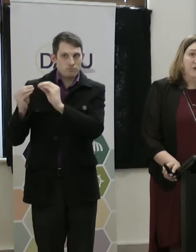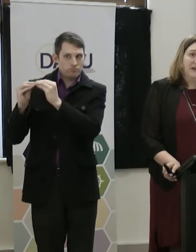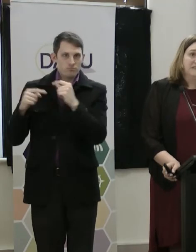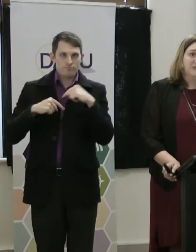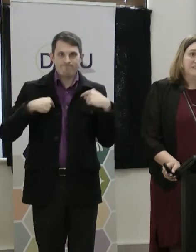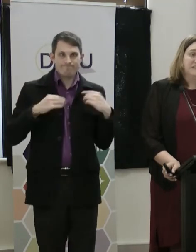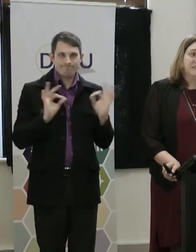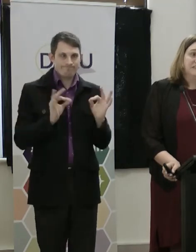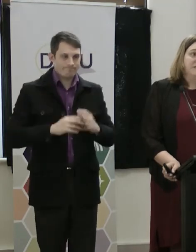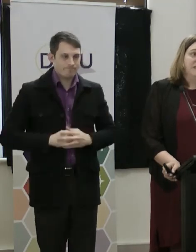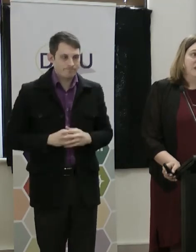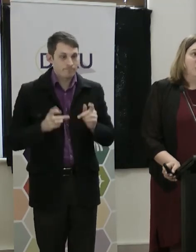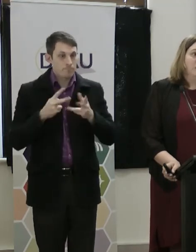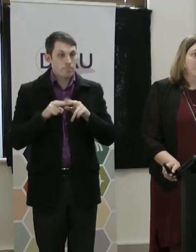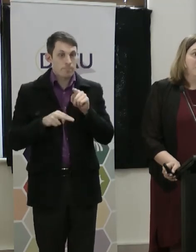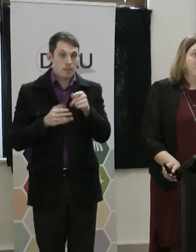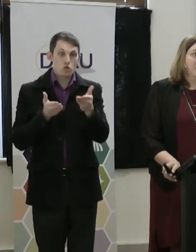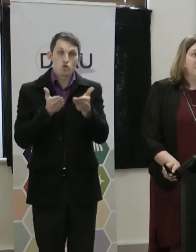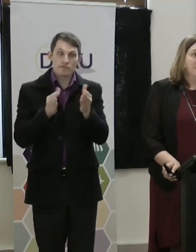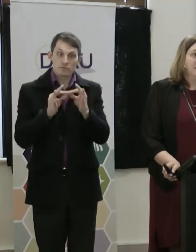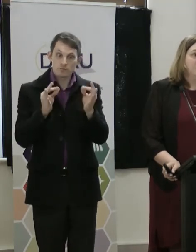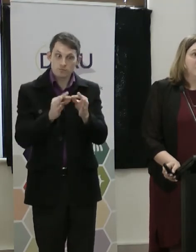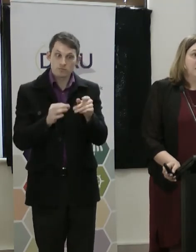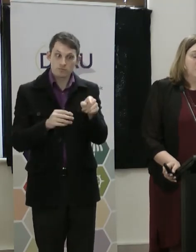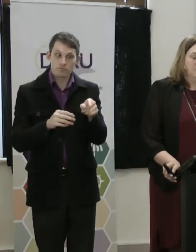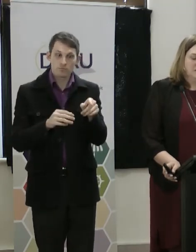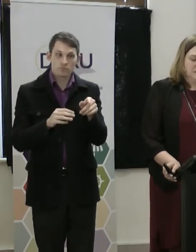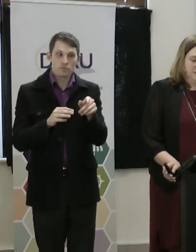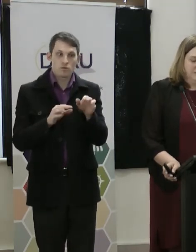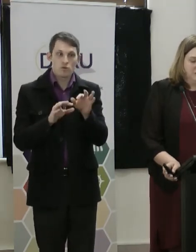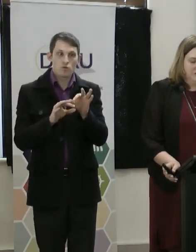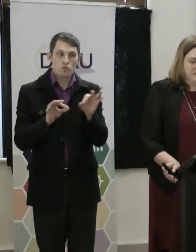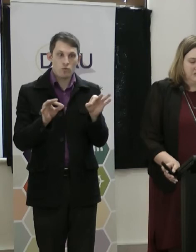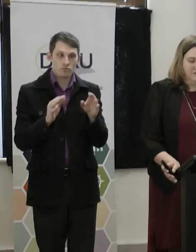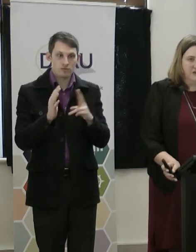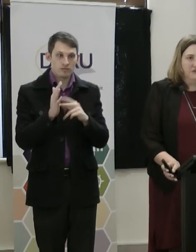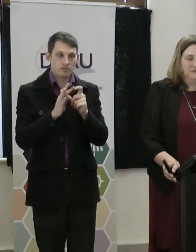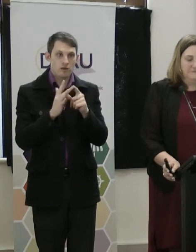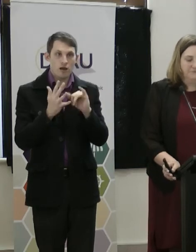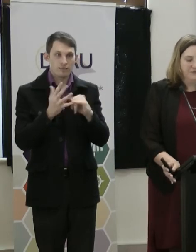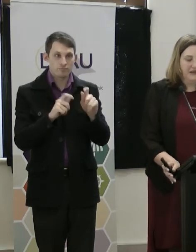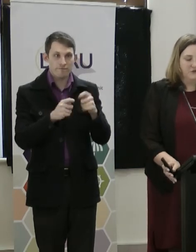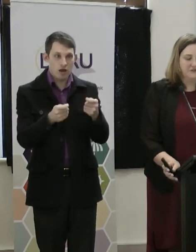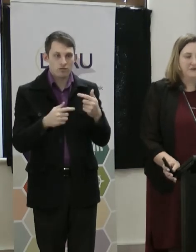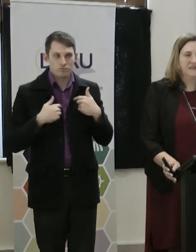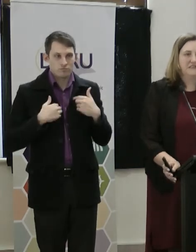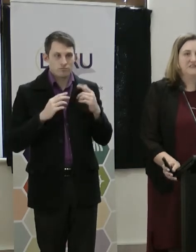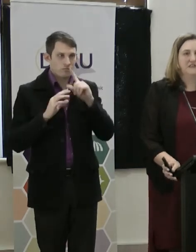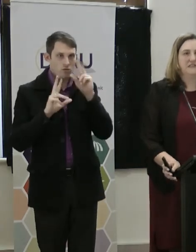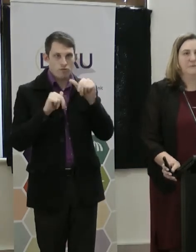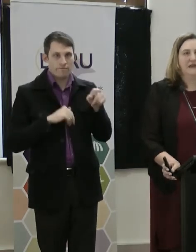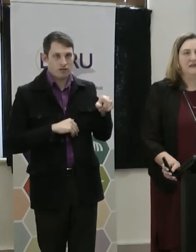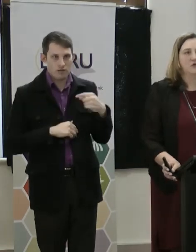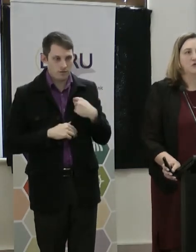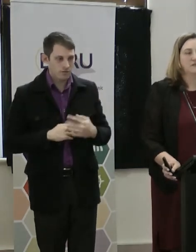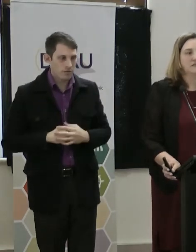If there are services that are delivered that are not through an NDIS provider, we obviously don't have jurisdiction for those. And also any decisions